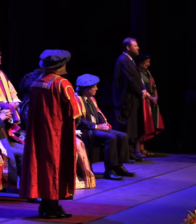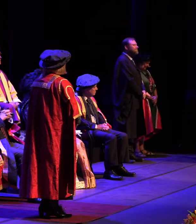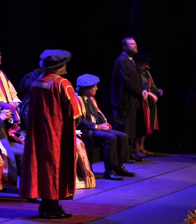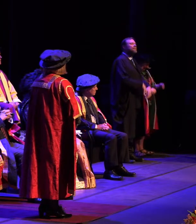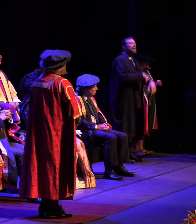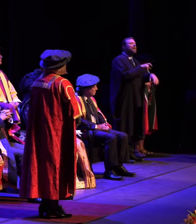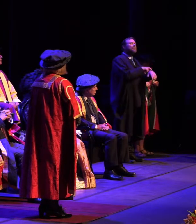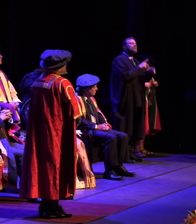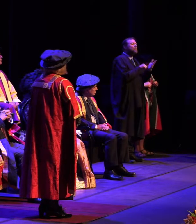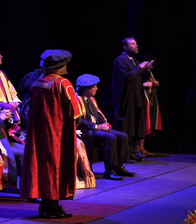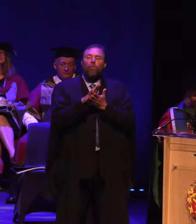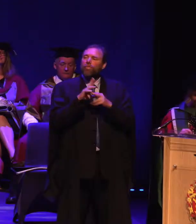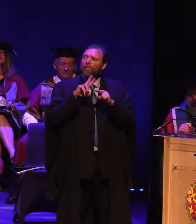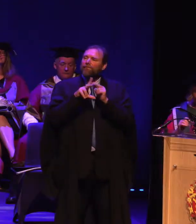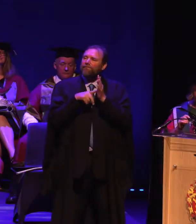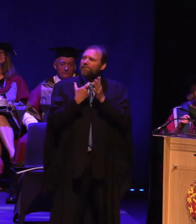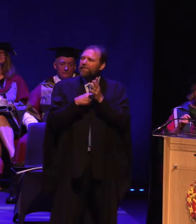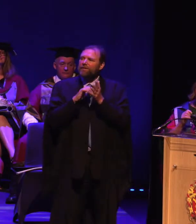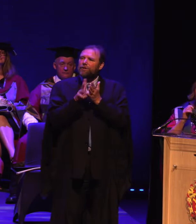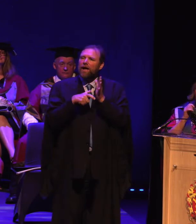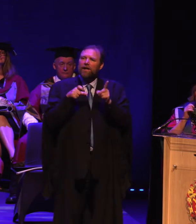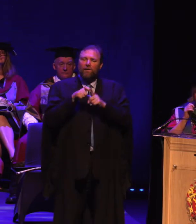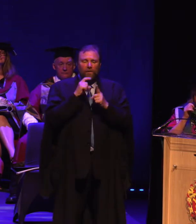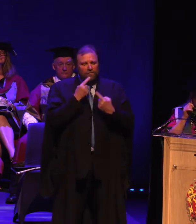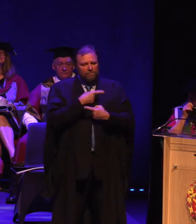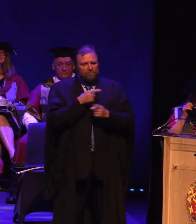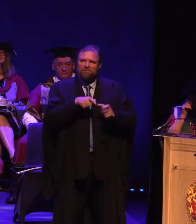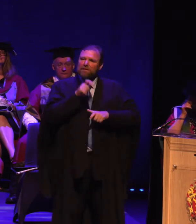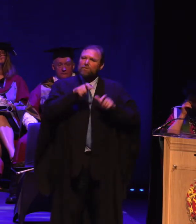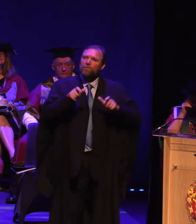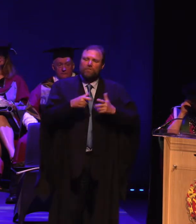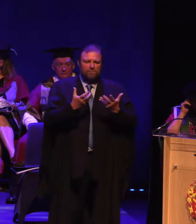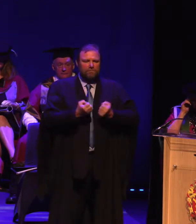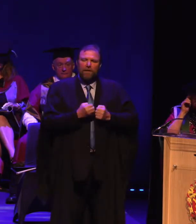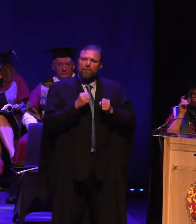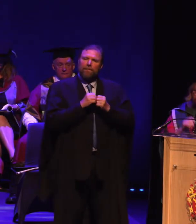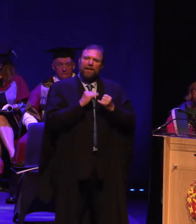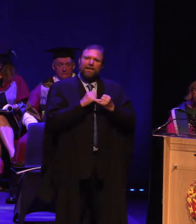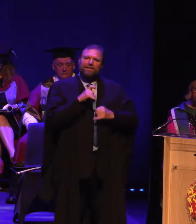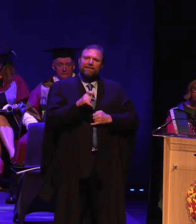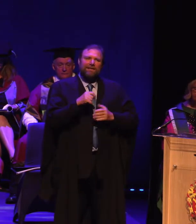Dr. Ruth Fairchild will announce the students who have been awarded Bachelor of Science